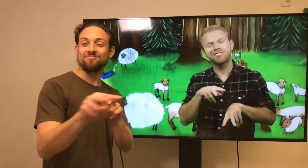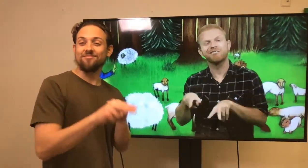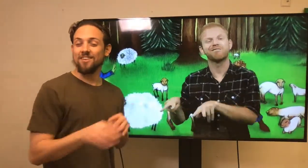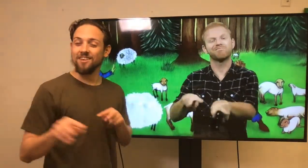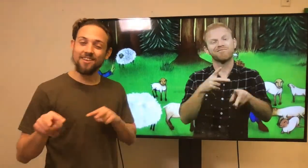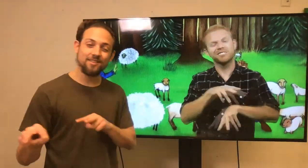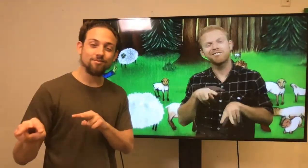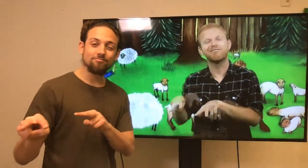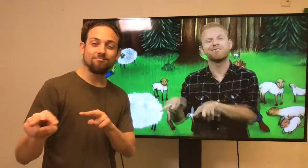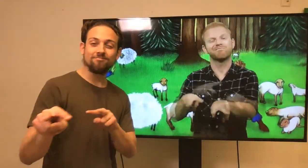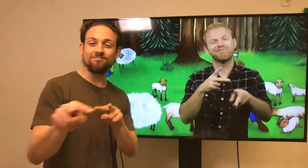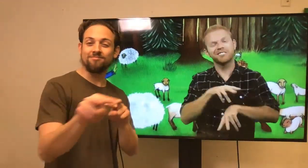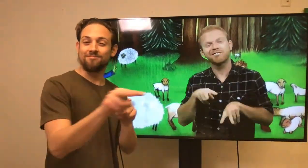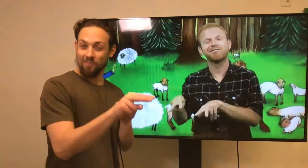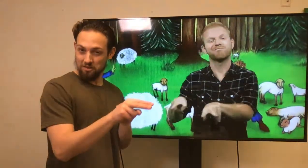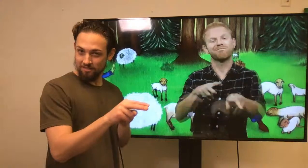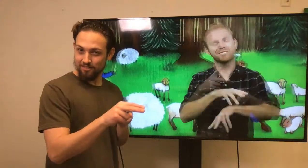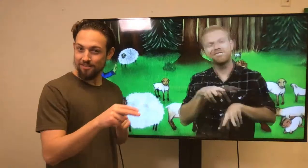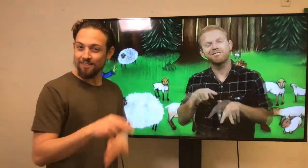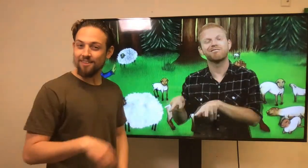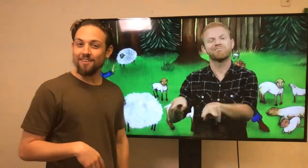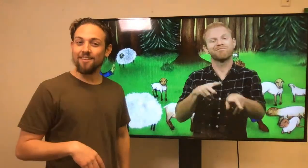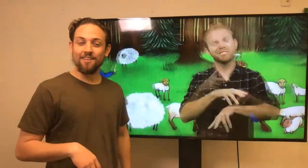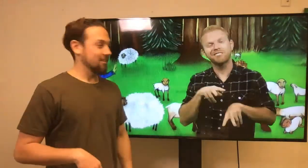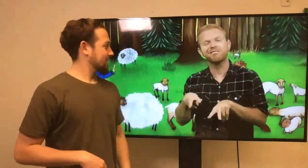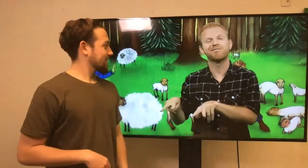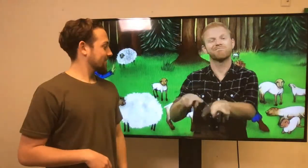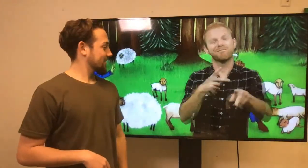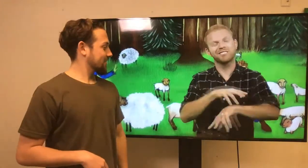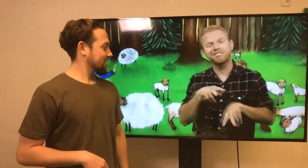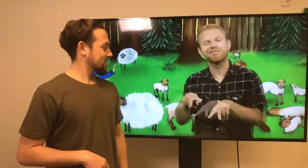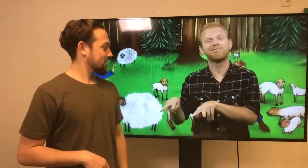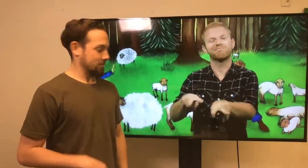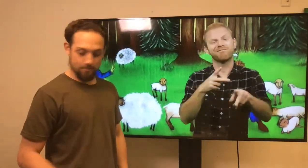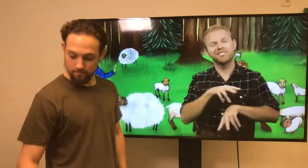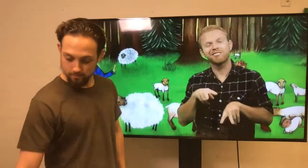Again, we use that circular motion to indicate time.